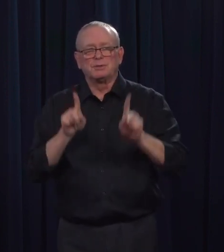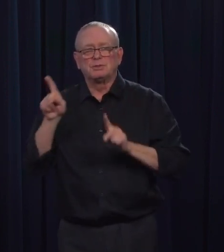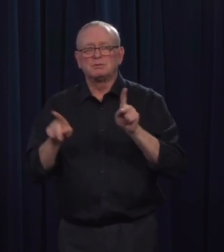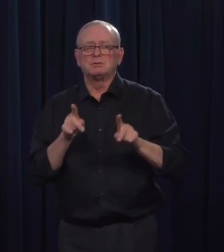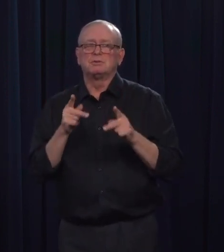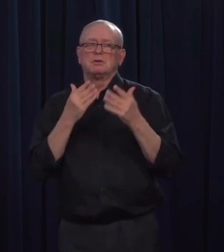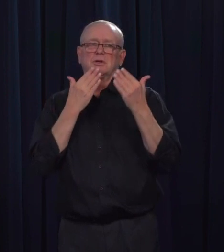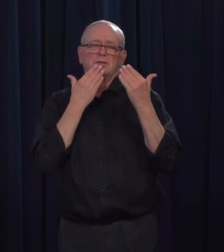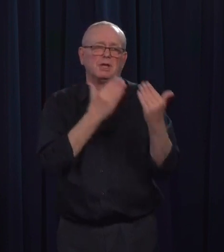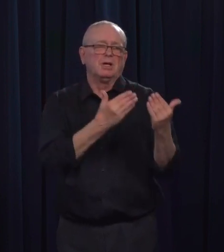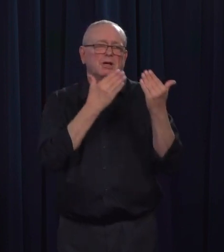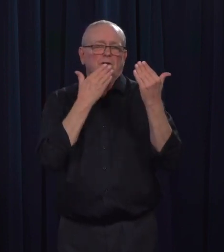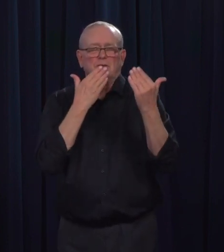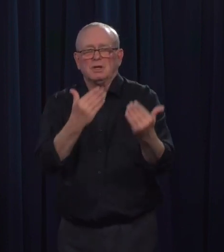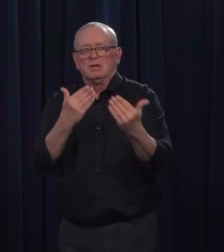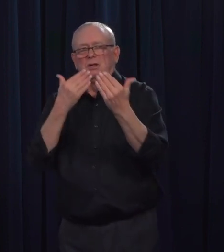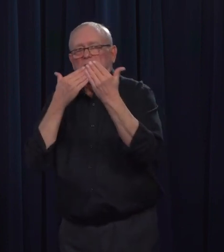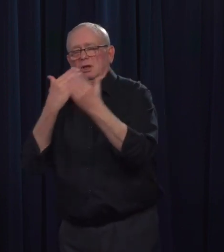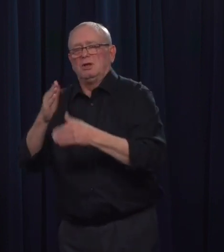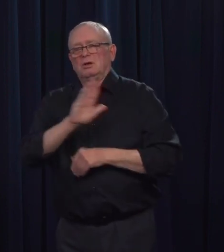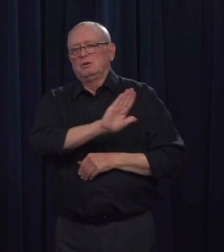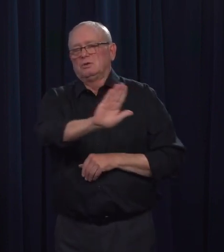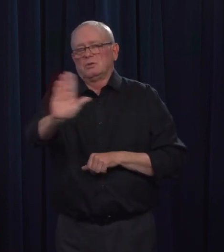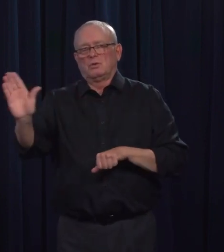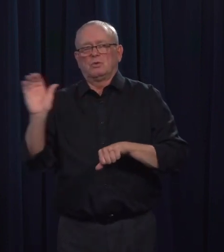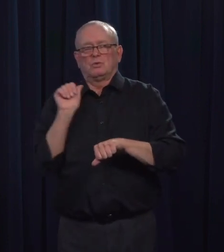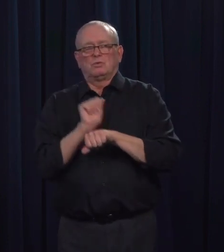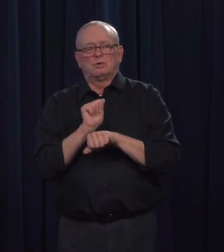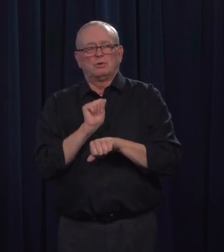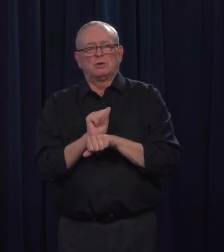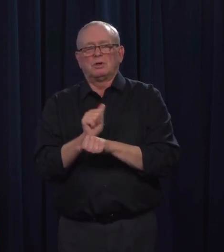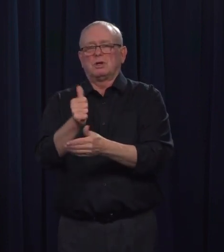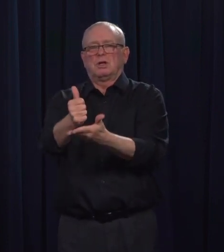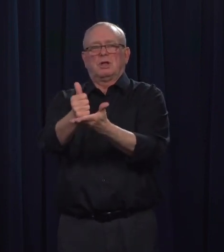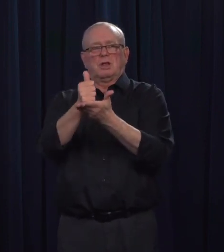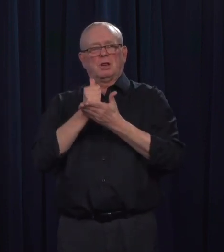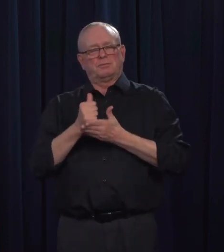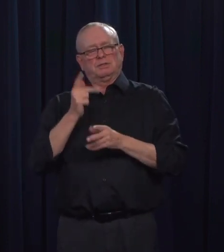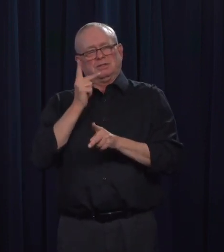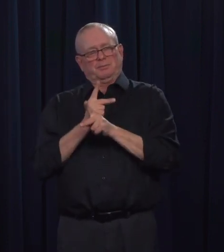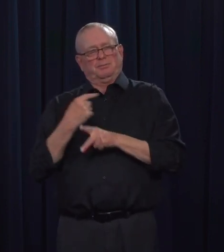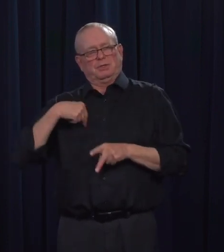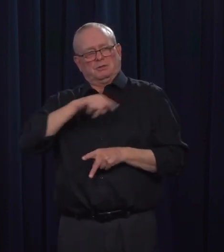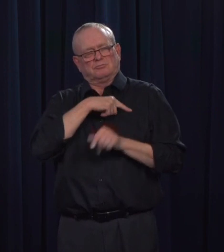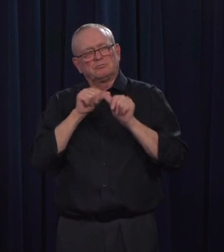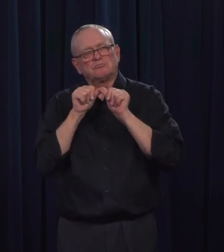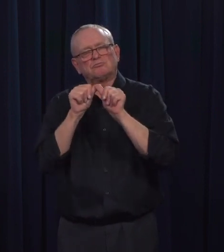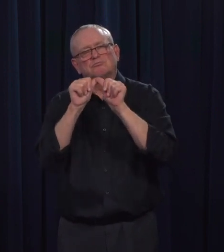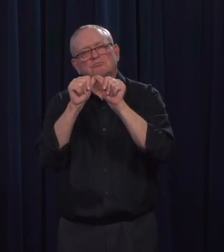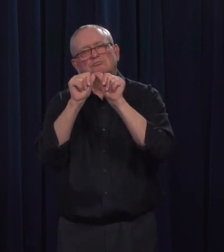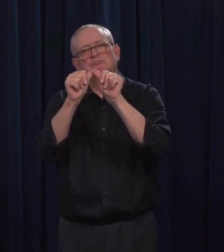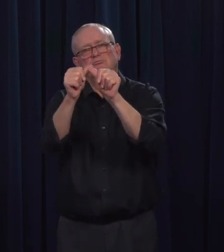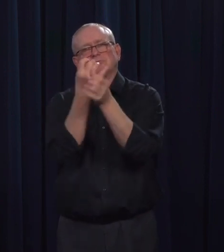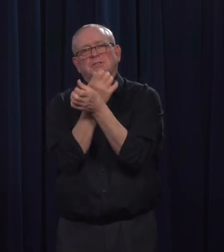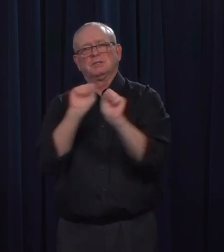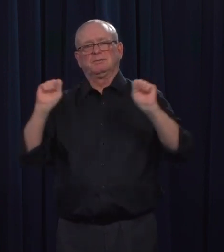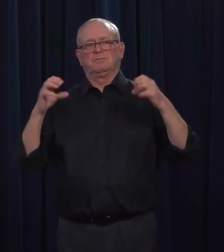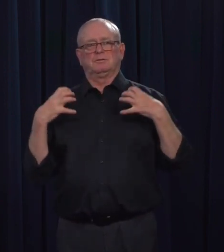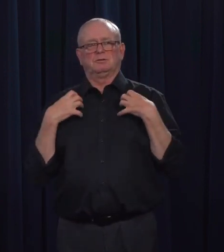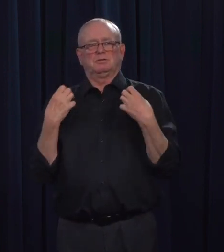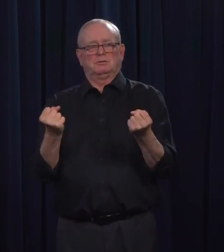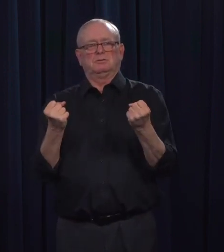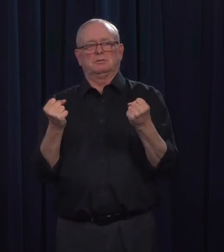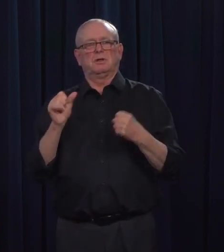and healthy. I also want to recognize the tremendous work that Indigenous leaders, communities, and healthcare workers are doing